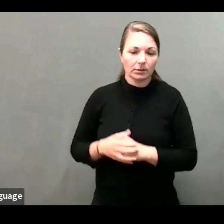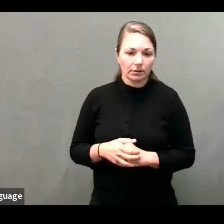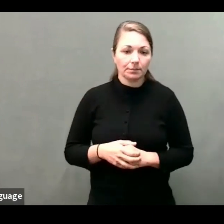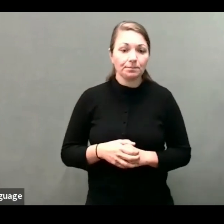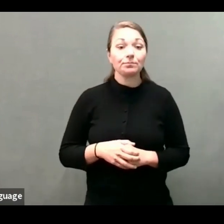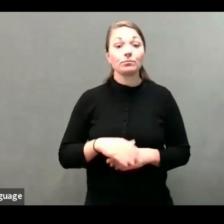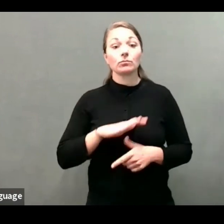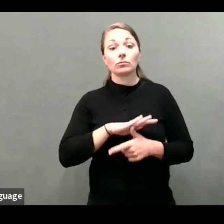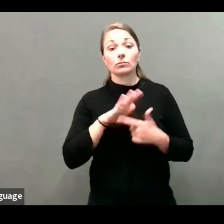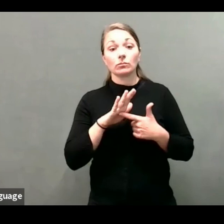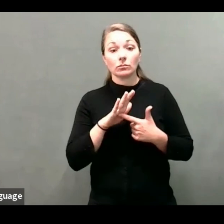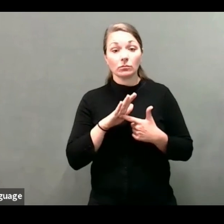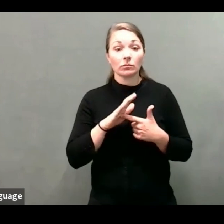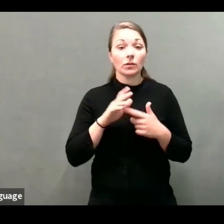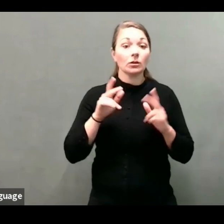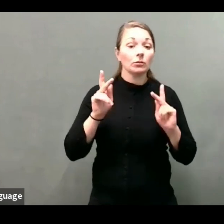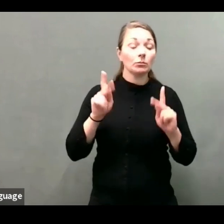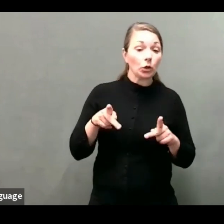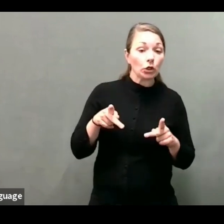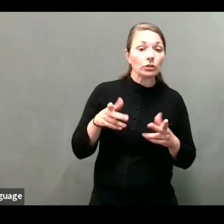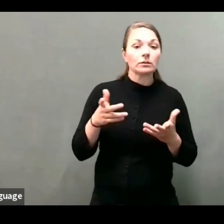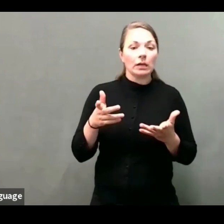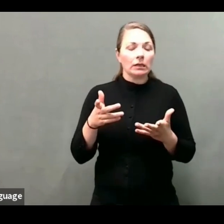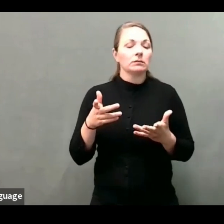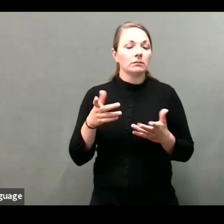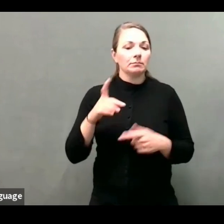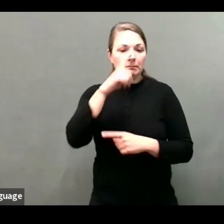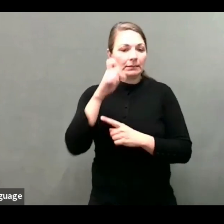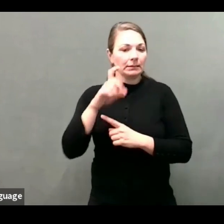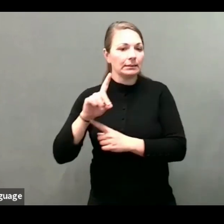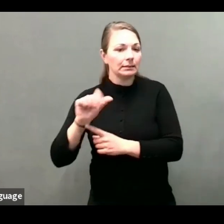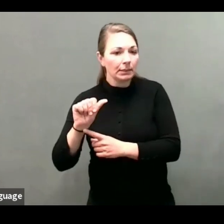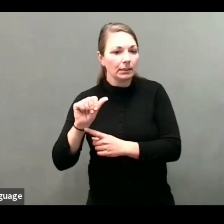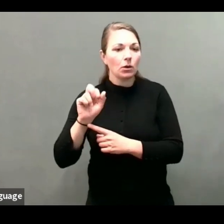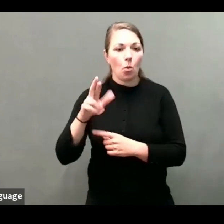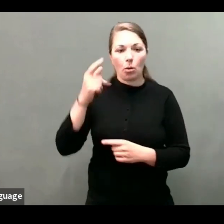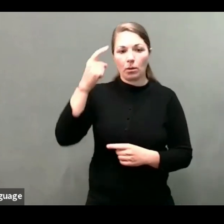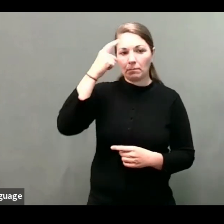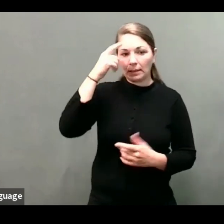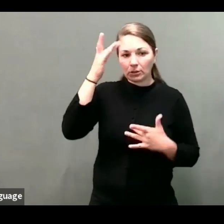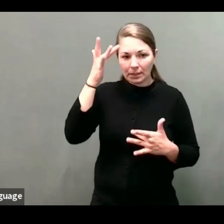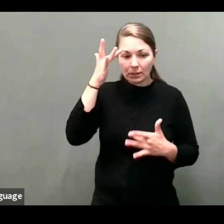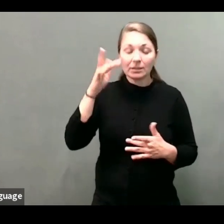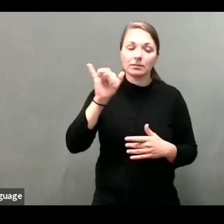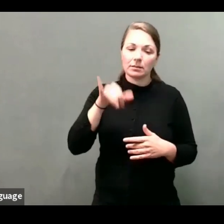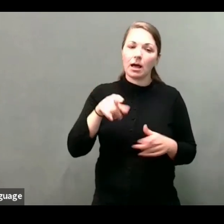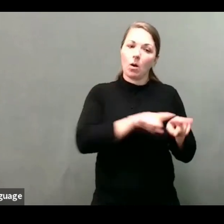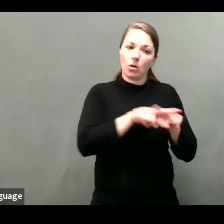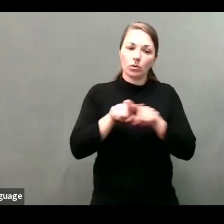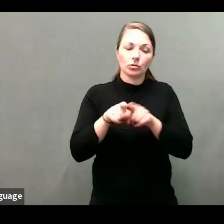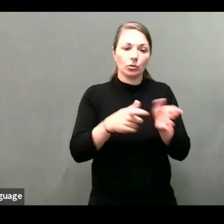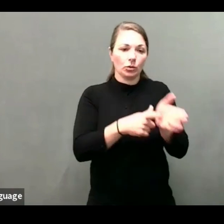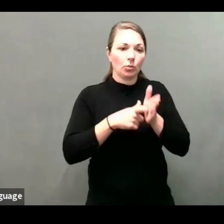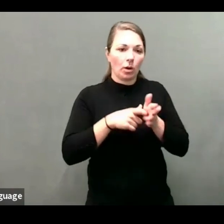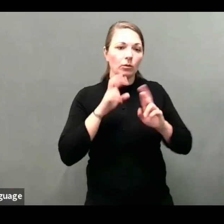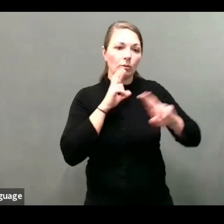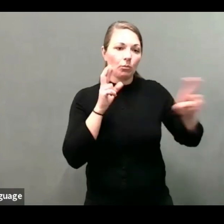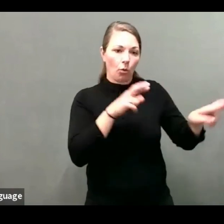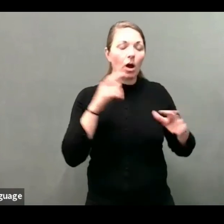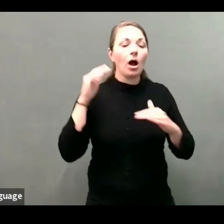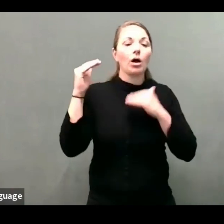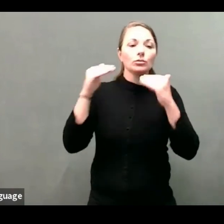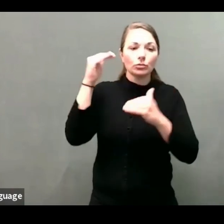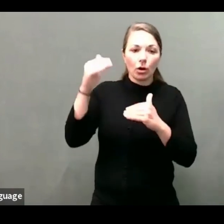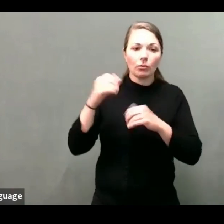to disability or mental illness, and that would also be a mandatory report, again, to Adult Protective